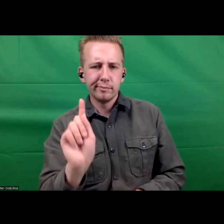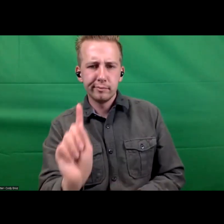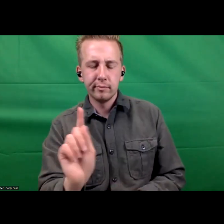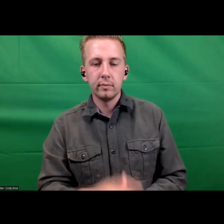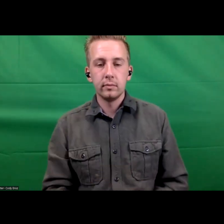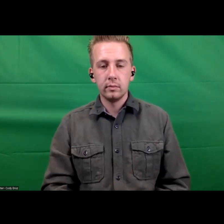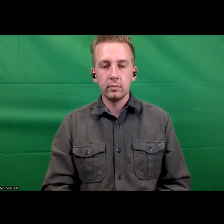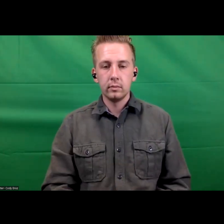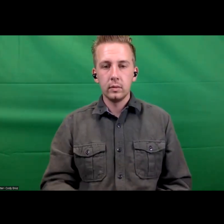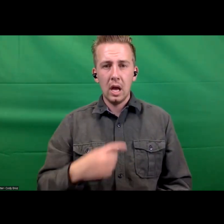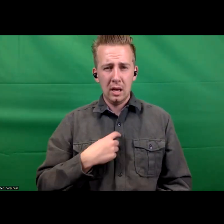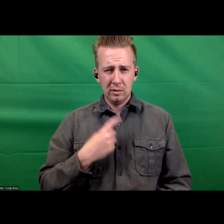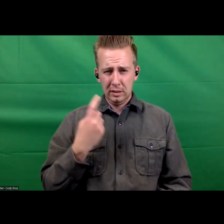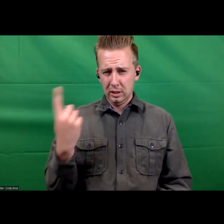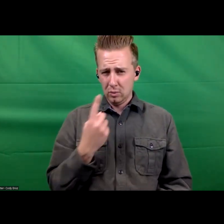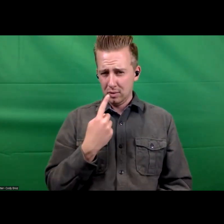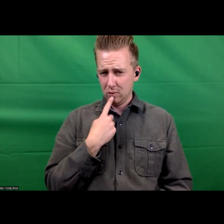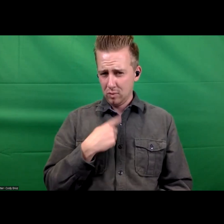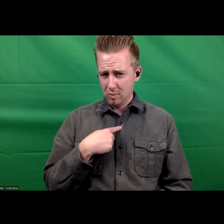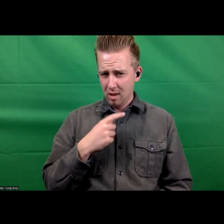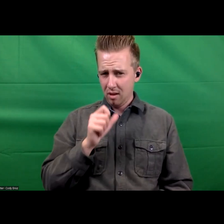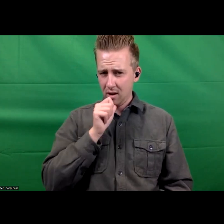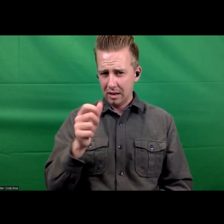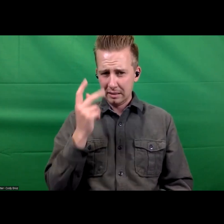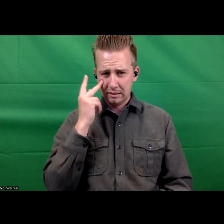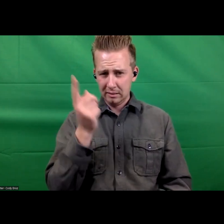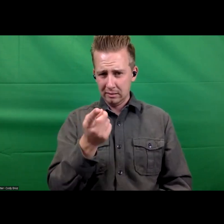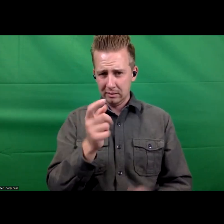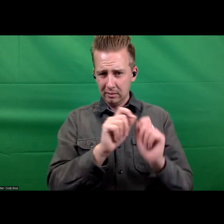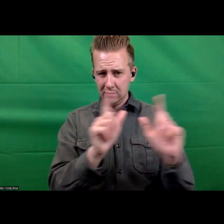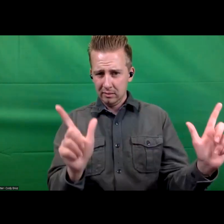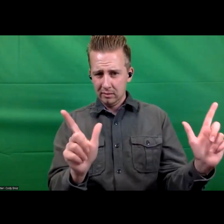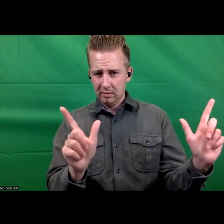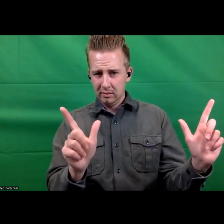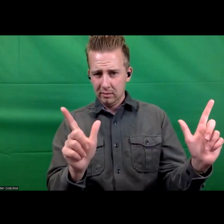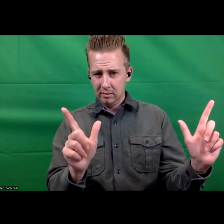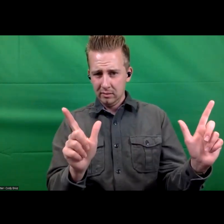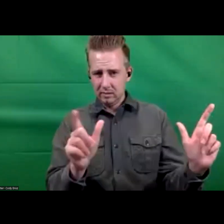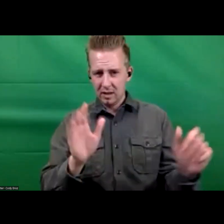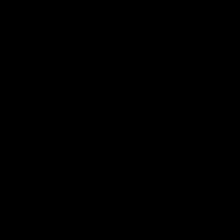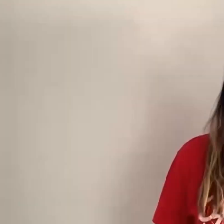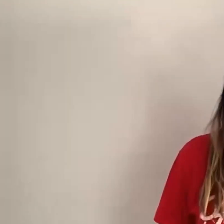Like I was just told that it's not showing. they will be there to assist The you. video is not showing.